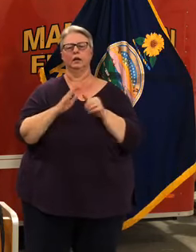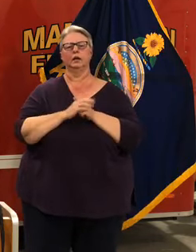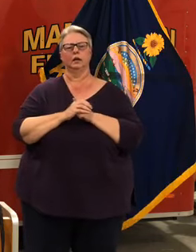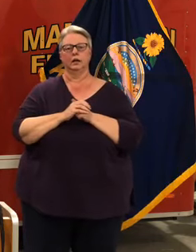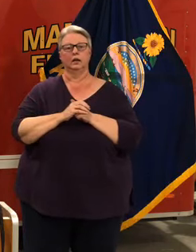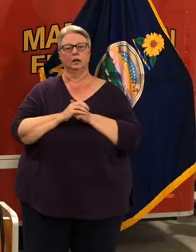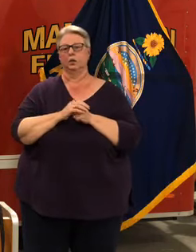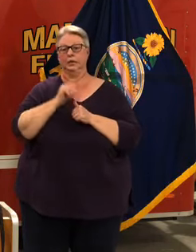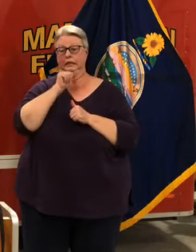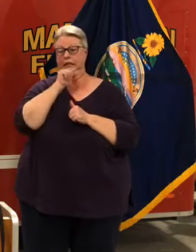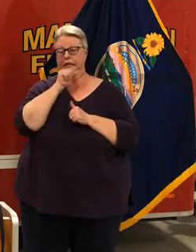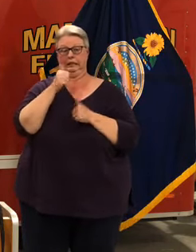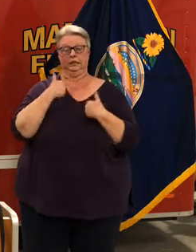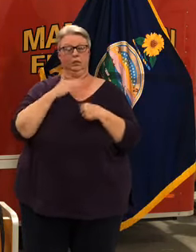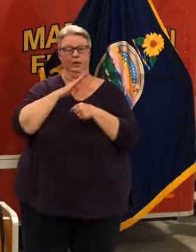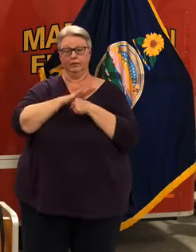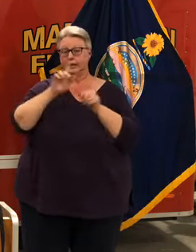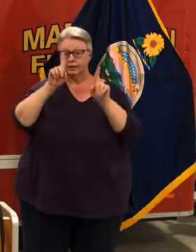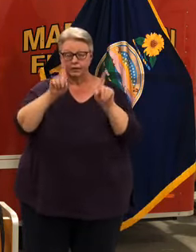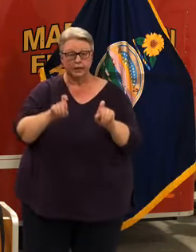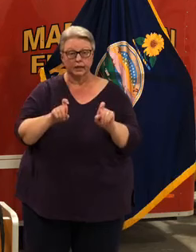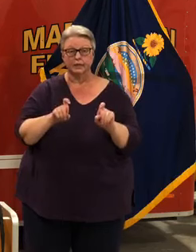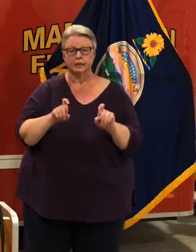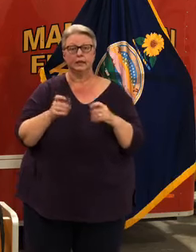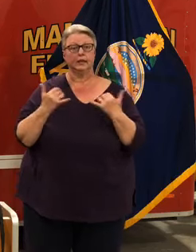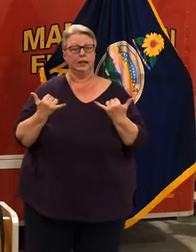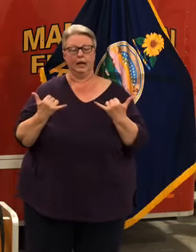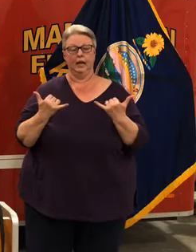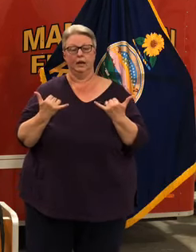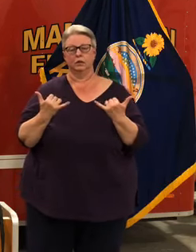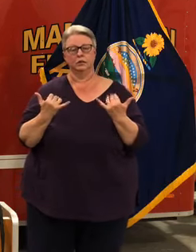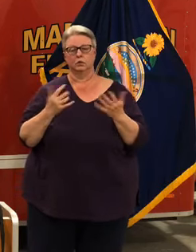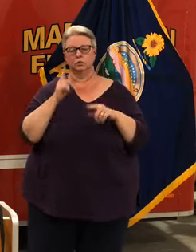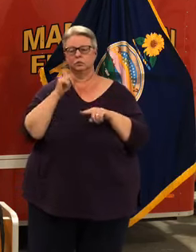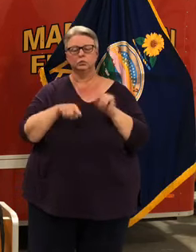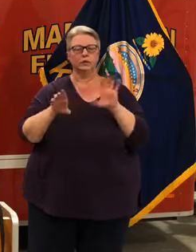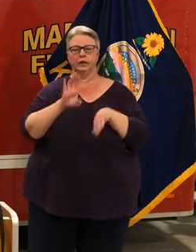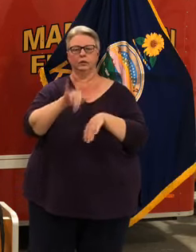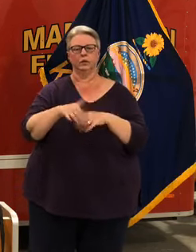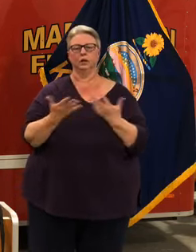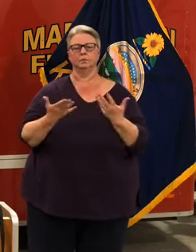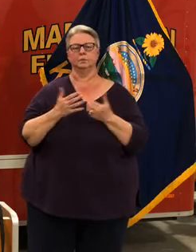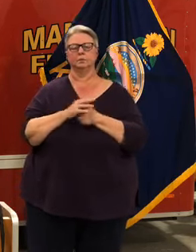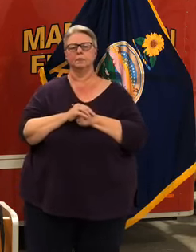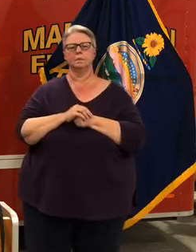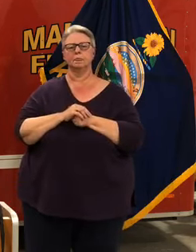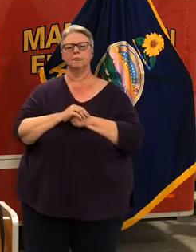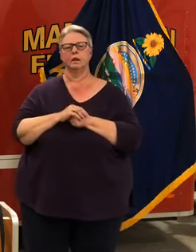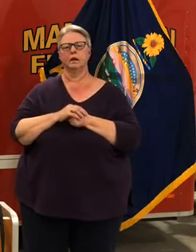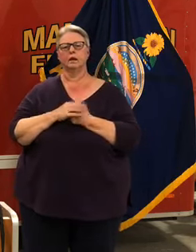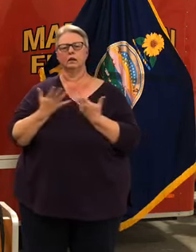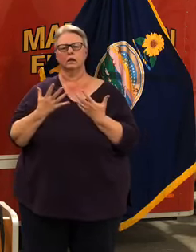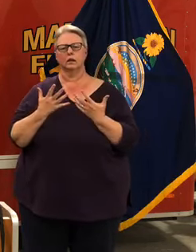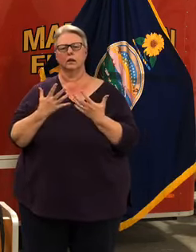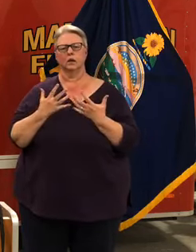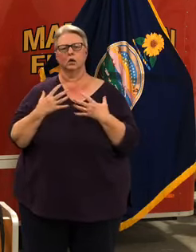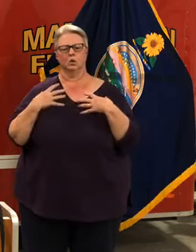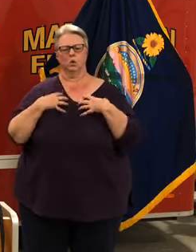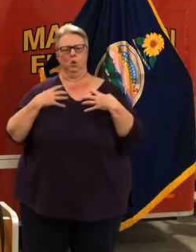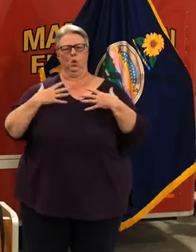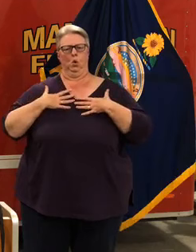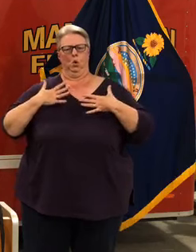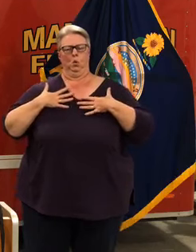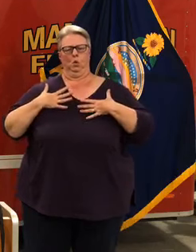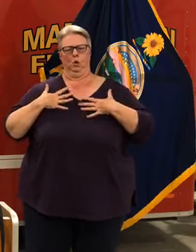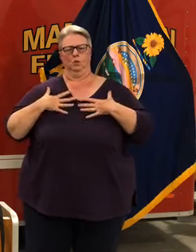of tests, and that's been a challenge, and so we're just not able to afford that luxury right now. I think respiratory symptoms improving